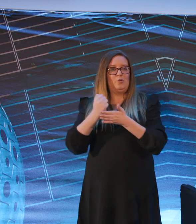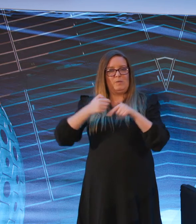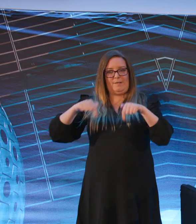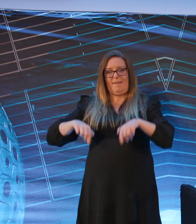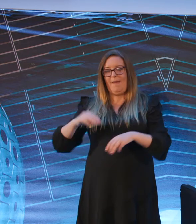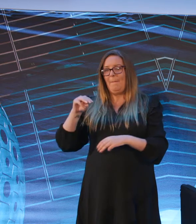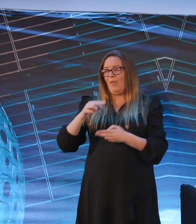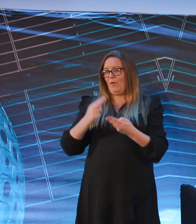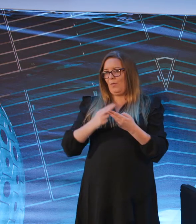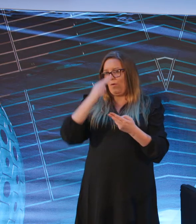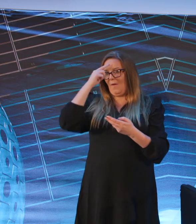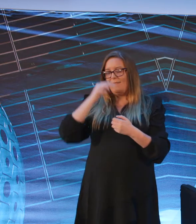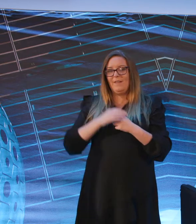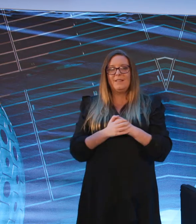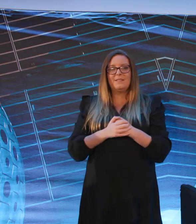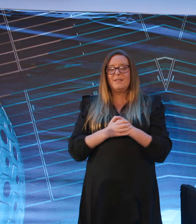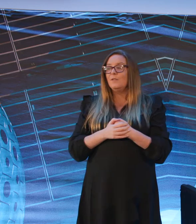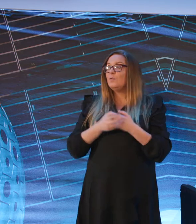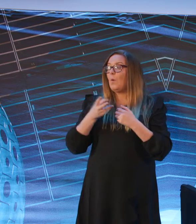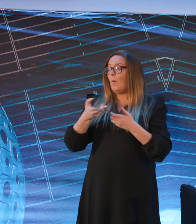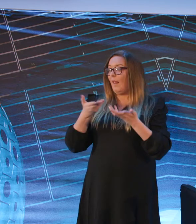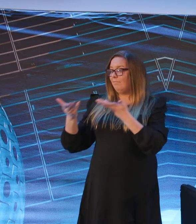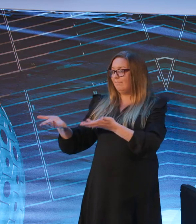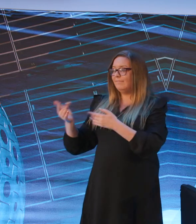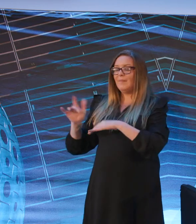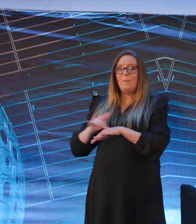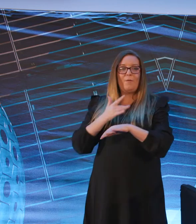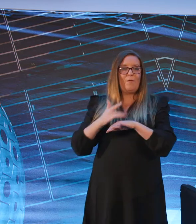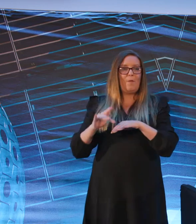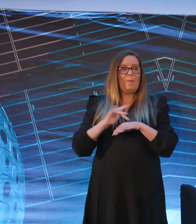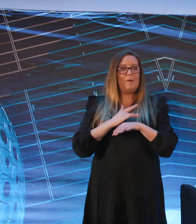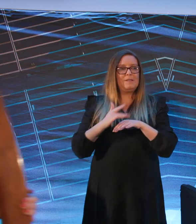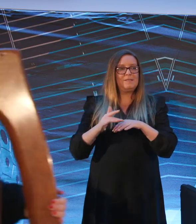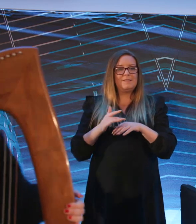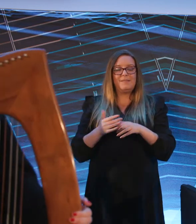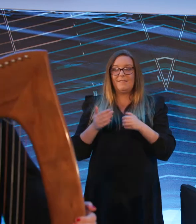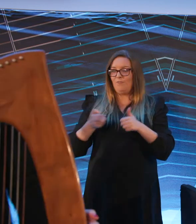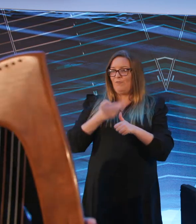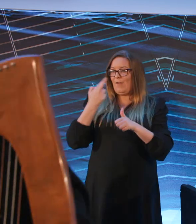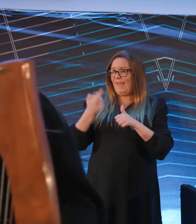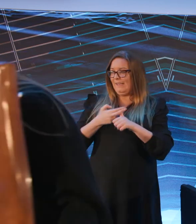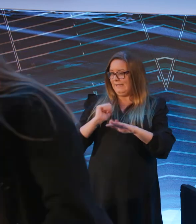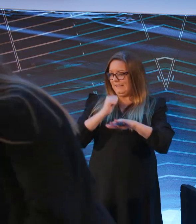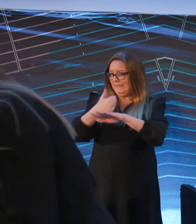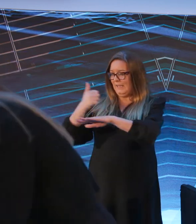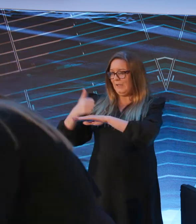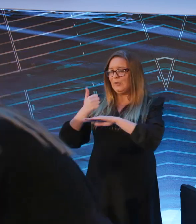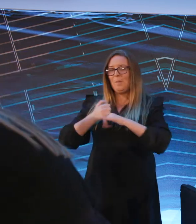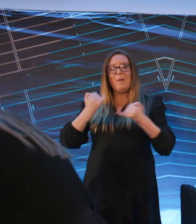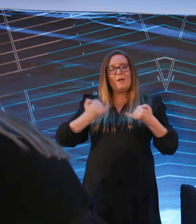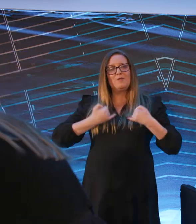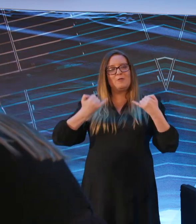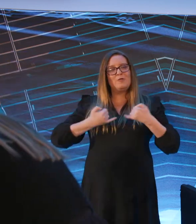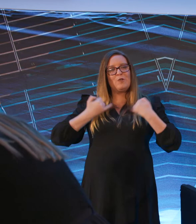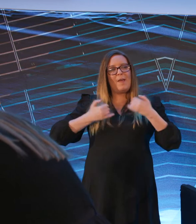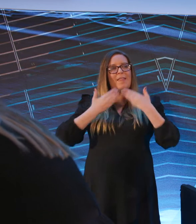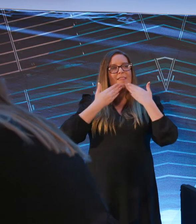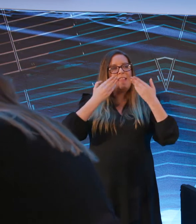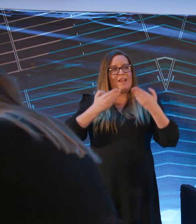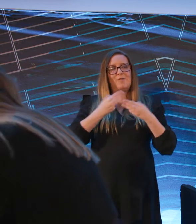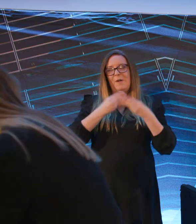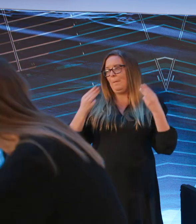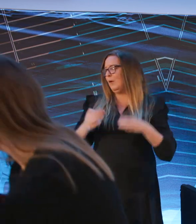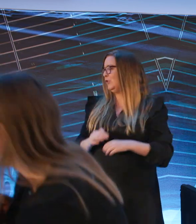Maynooth University. So we'll let the performers file on and get arranged and enjoy agus scuair míle maith.